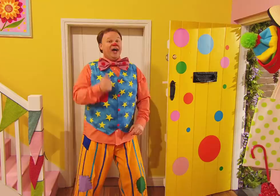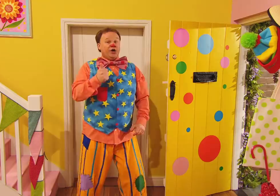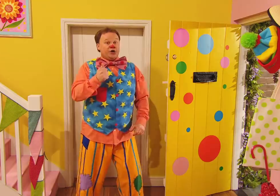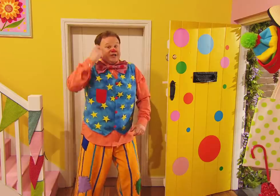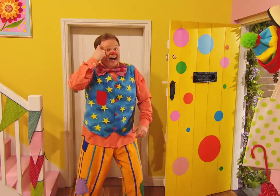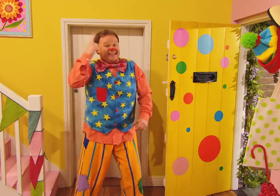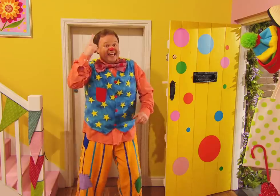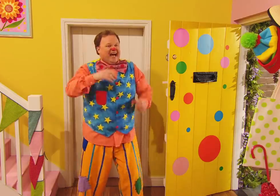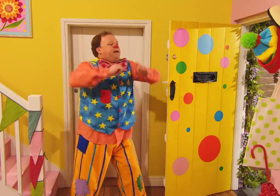Good idea.